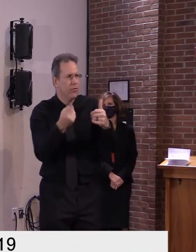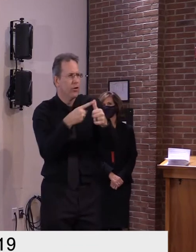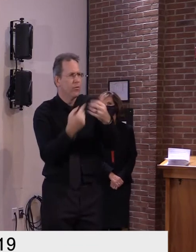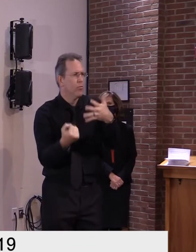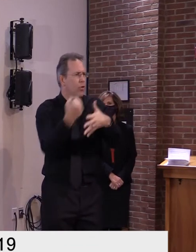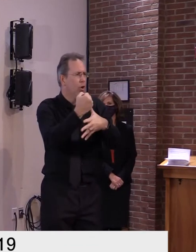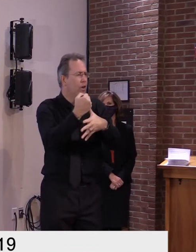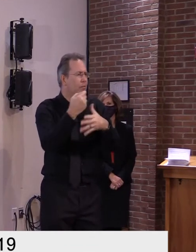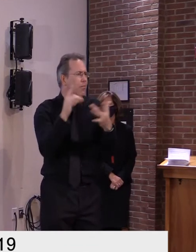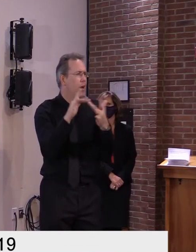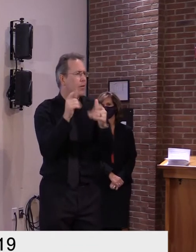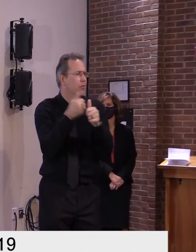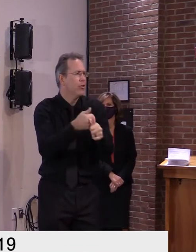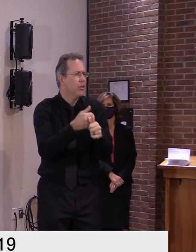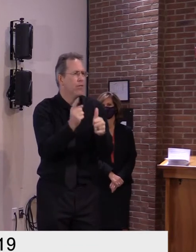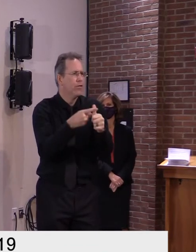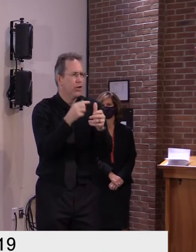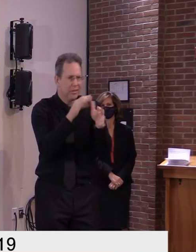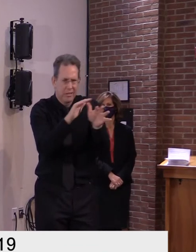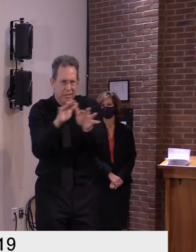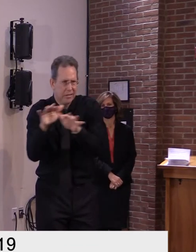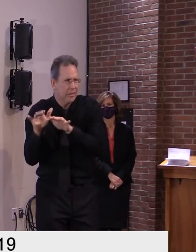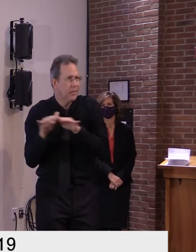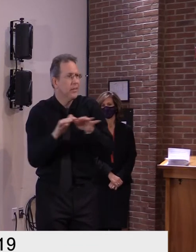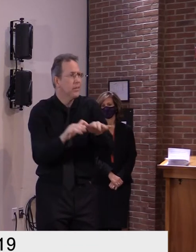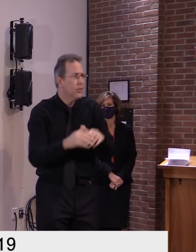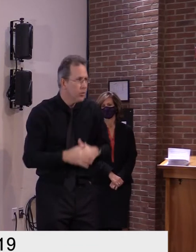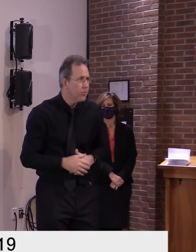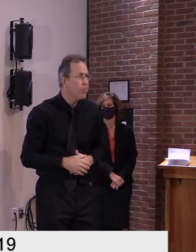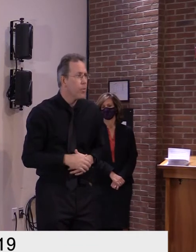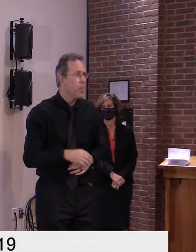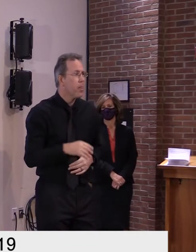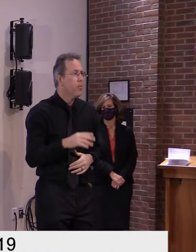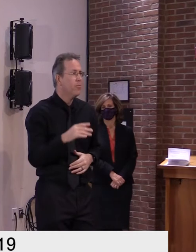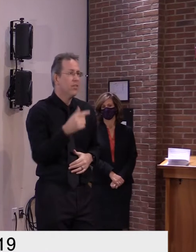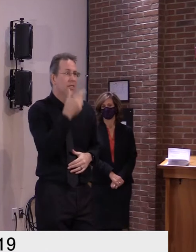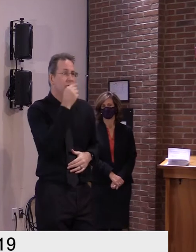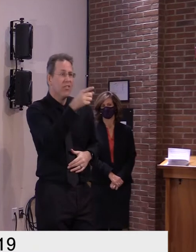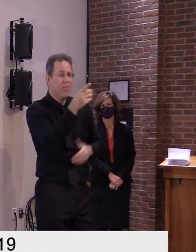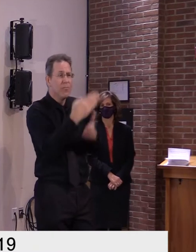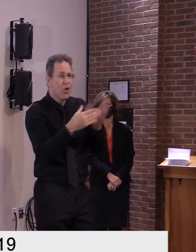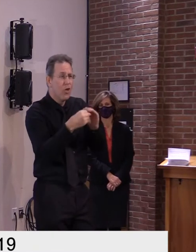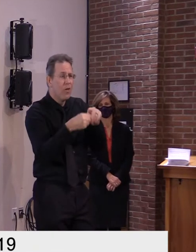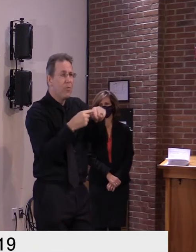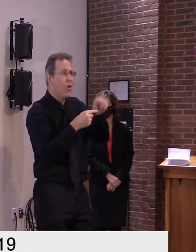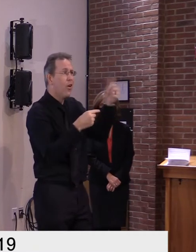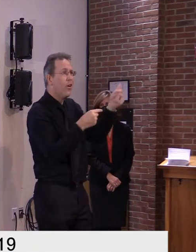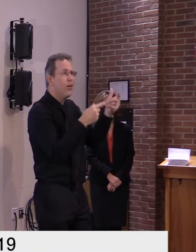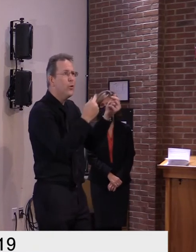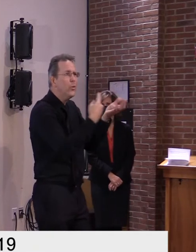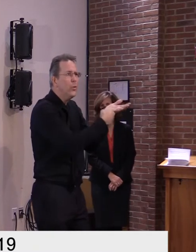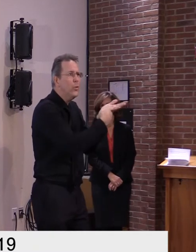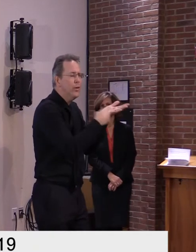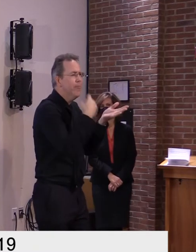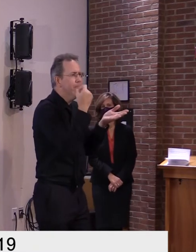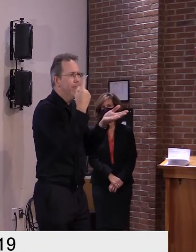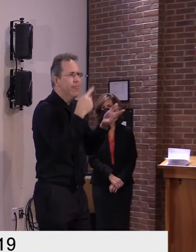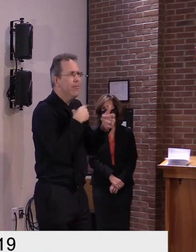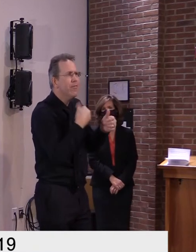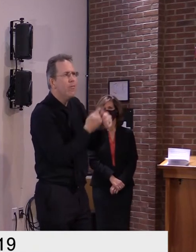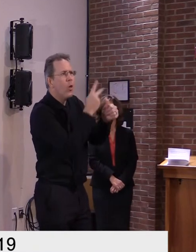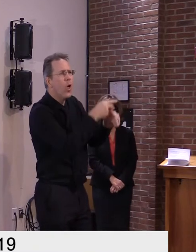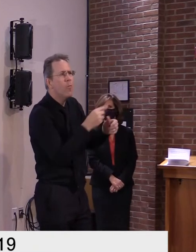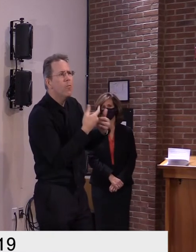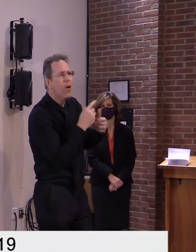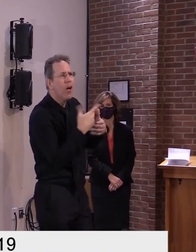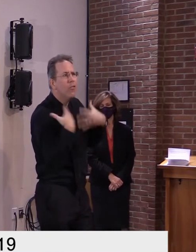time course. But we're very interested in that. And that's why we've outlined the nidus of a study that